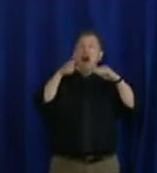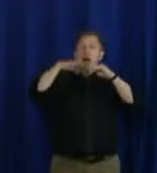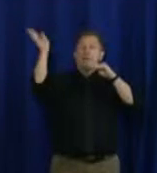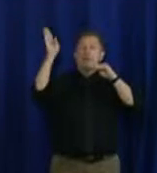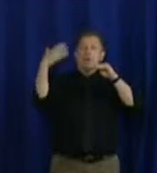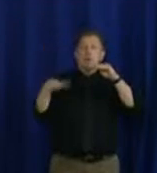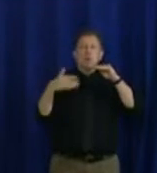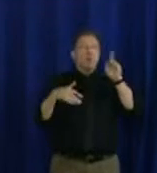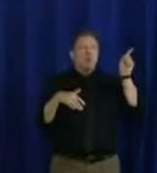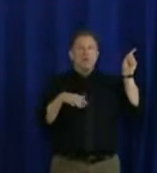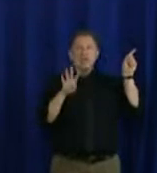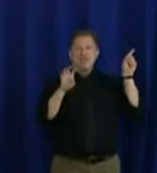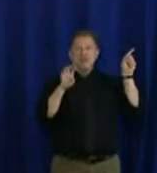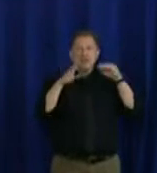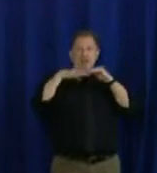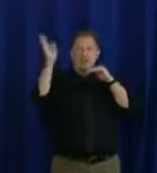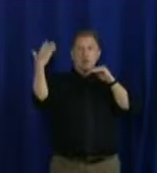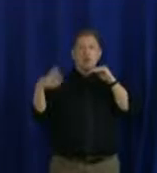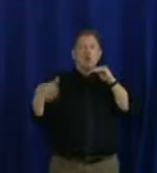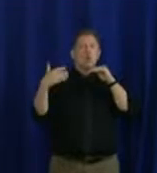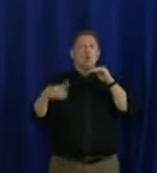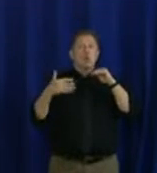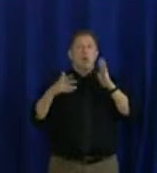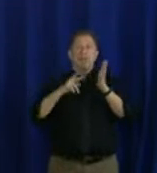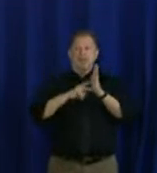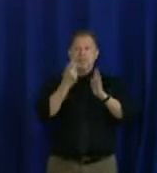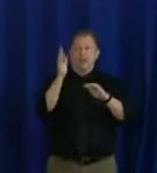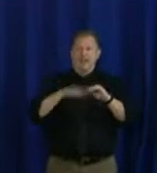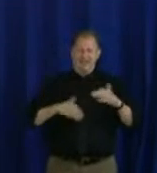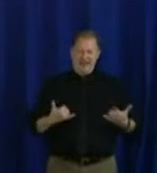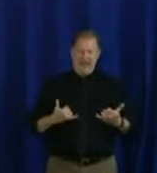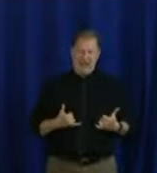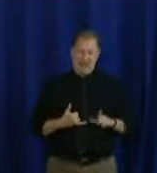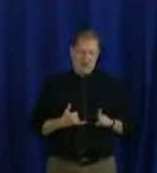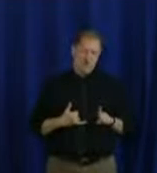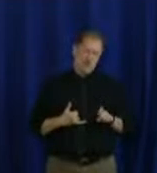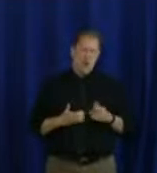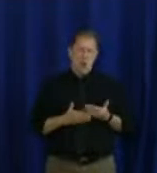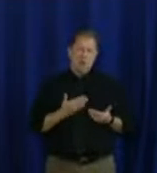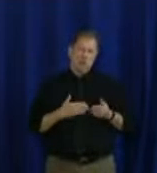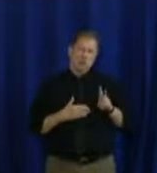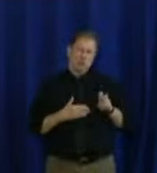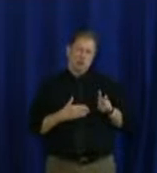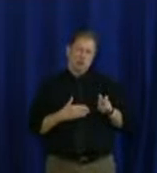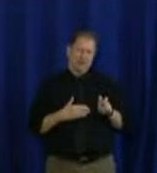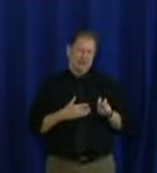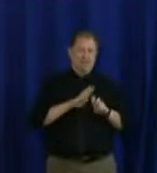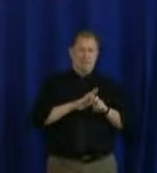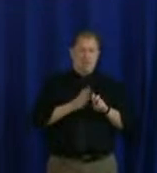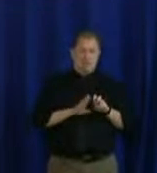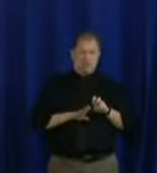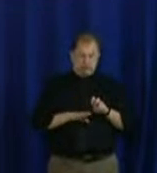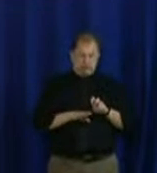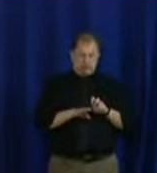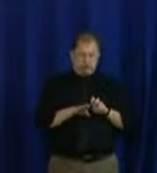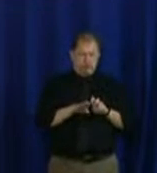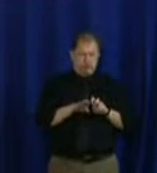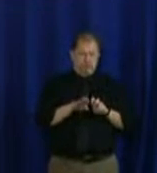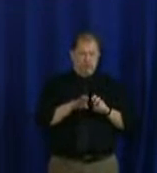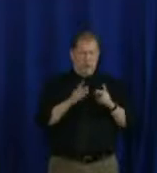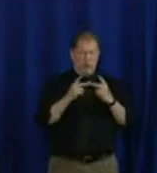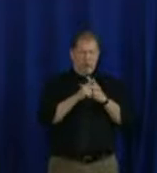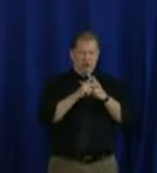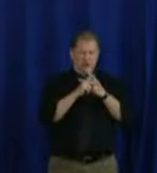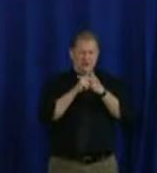would be approximately twice the number of cases that we are at right now. But if we get to a point where we're up to